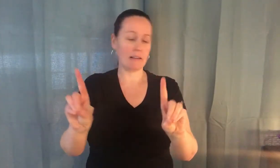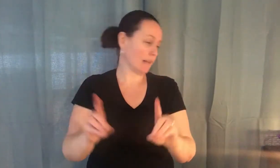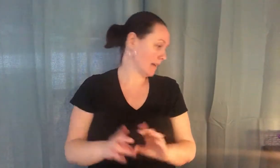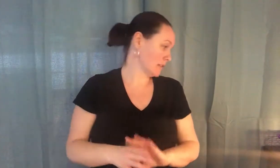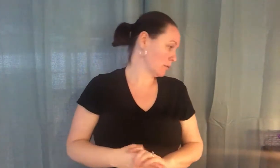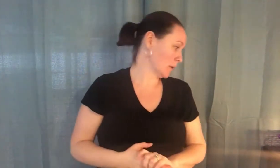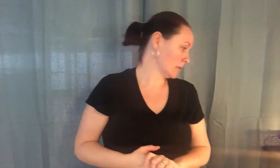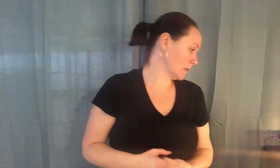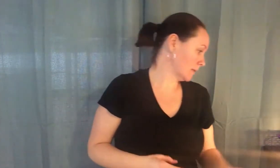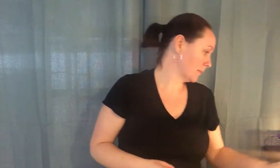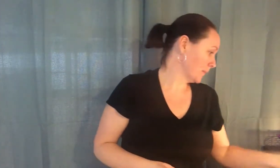that, divorce.